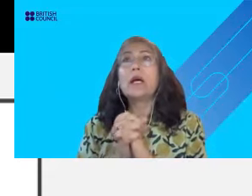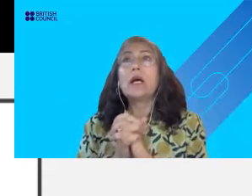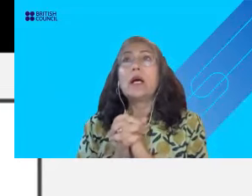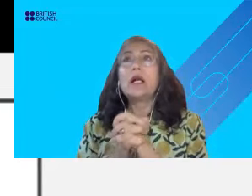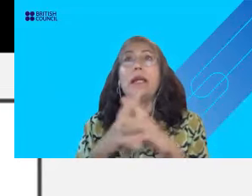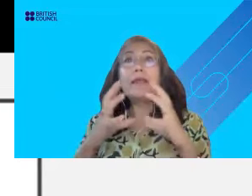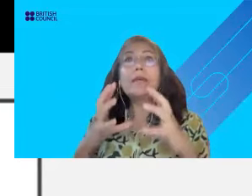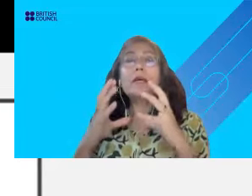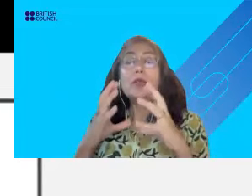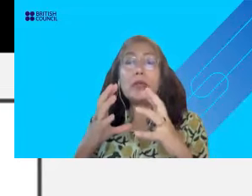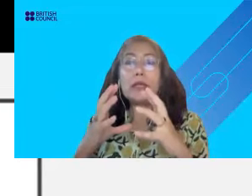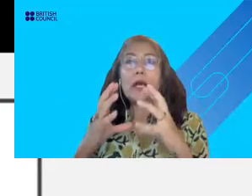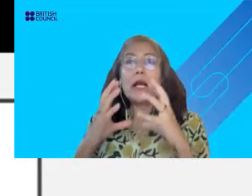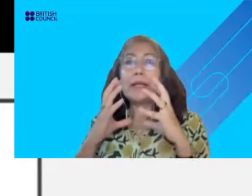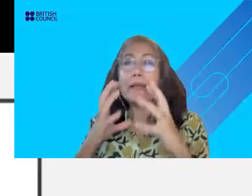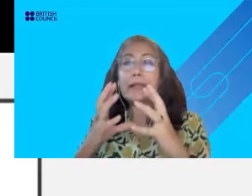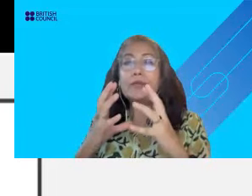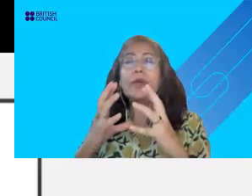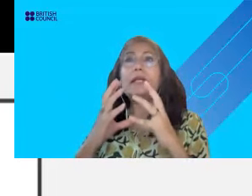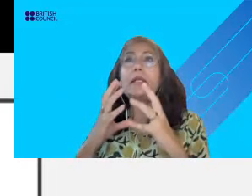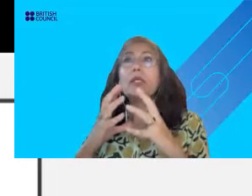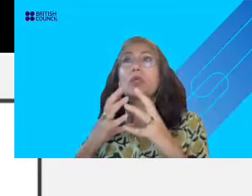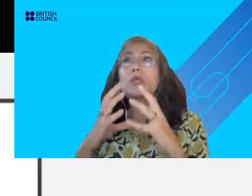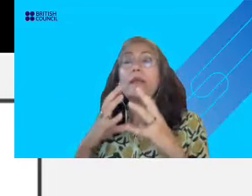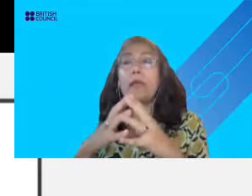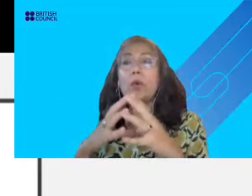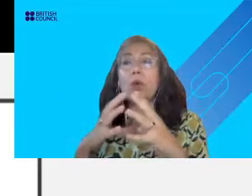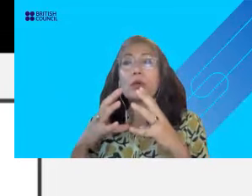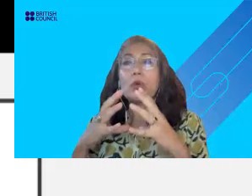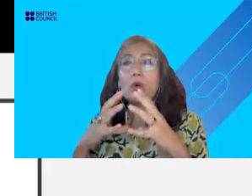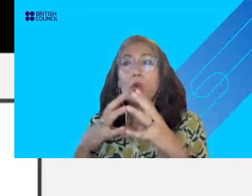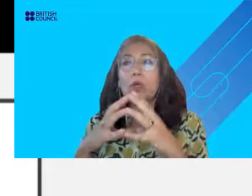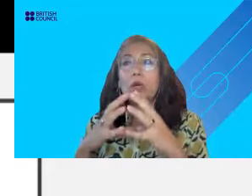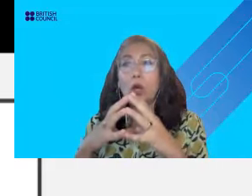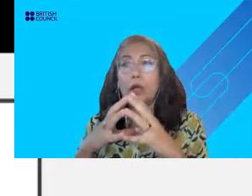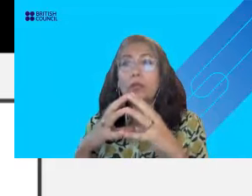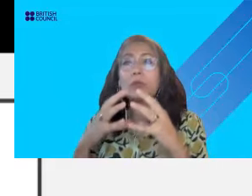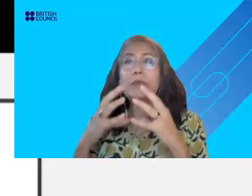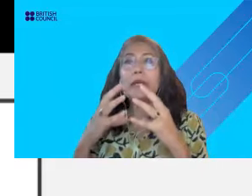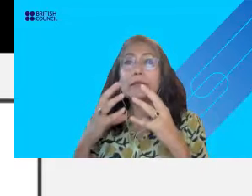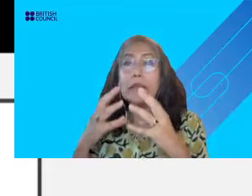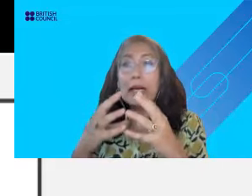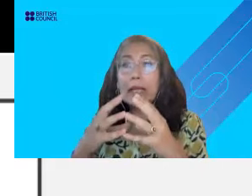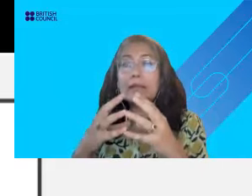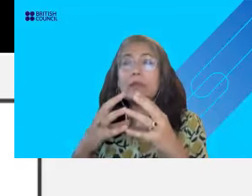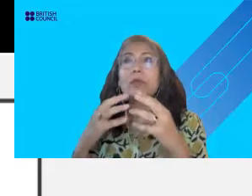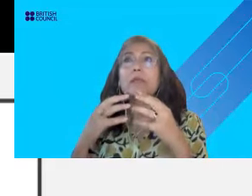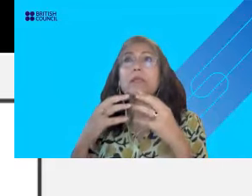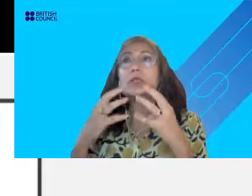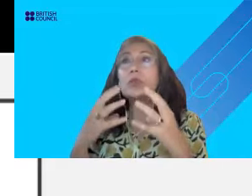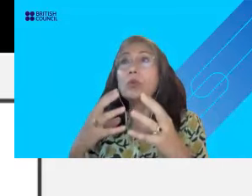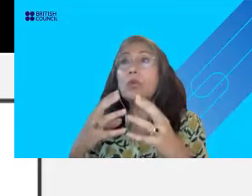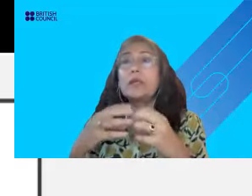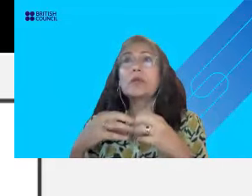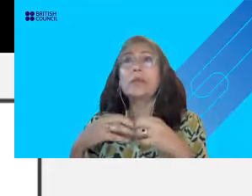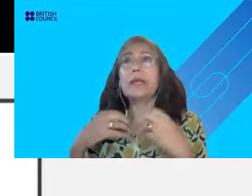required. Let them agree, identify the issue that they want to work on. It could be as a class, it could be